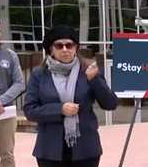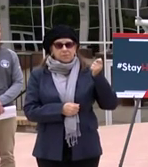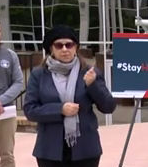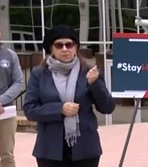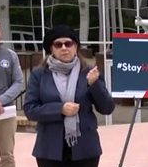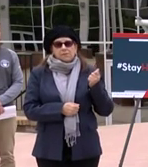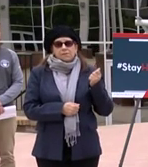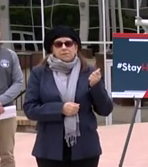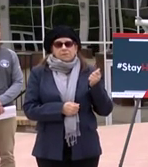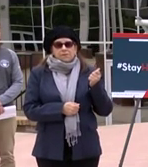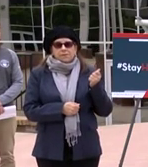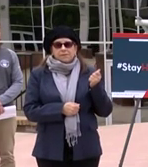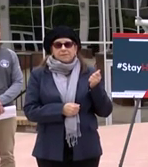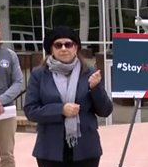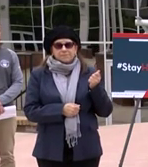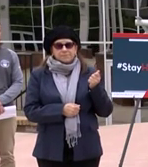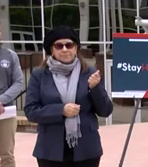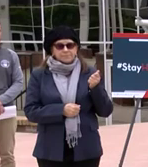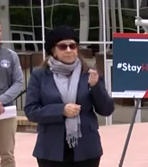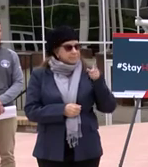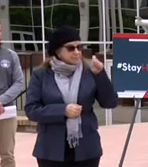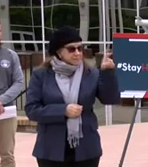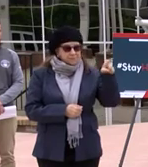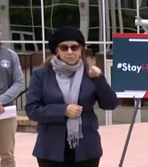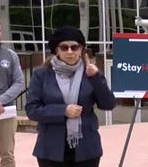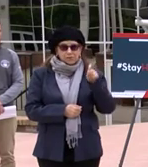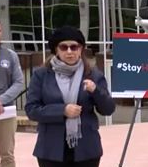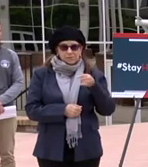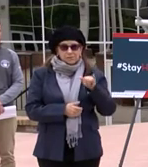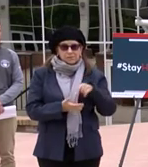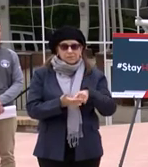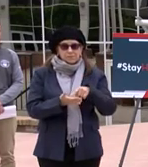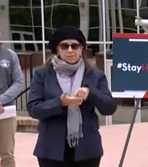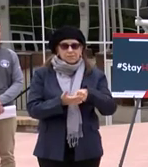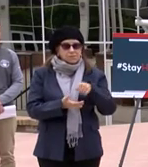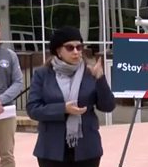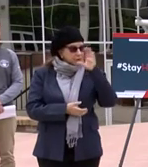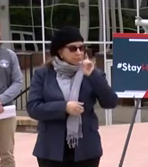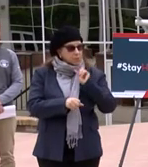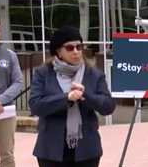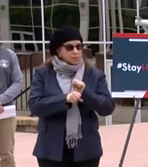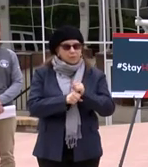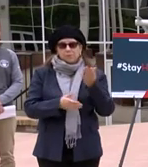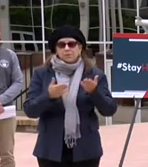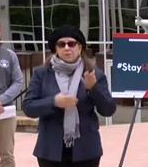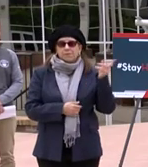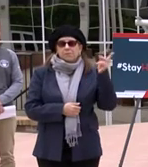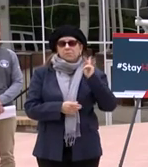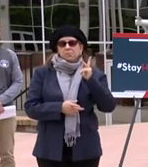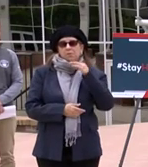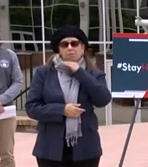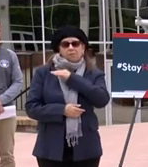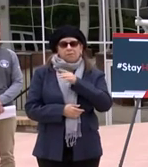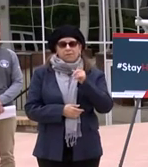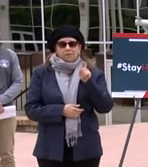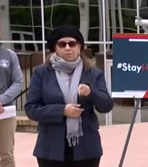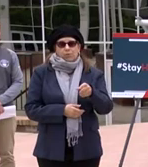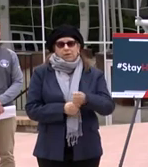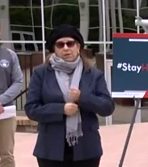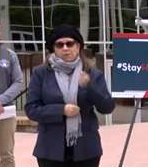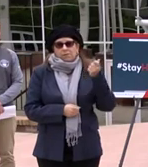get told from claims approvers to say, yes,